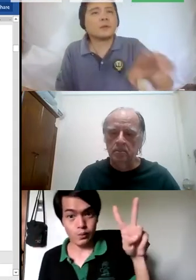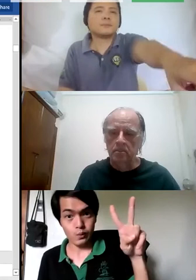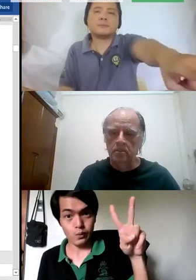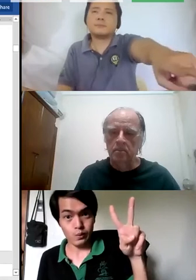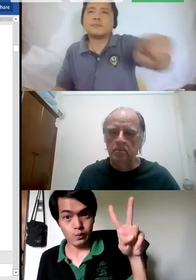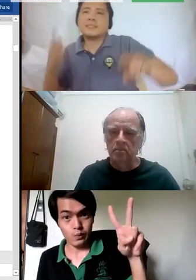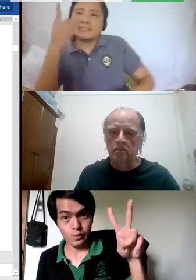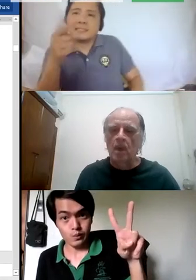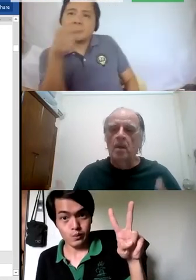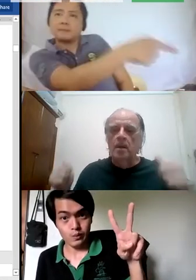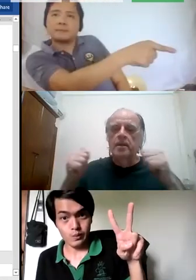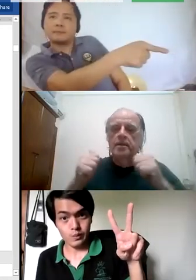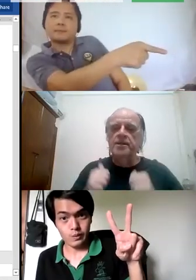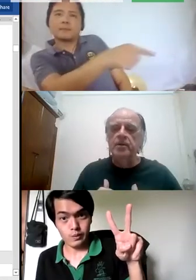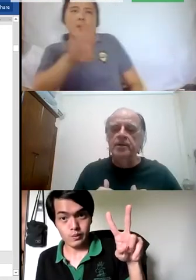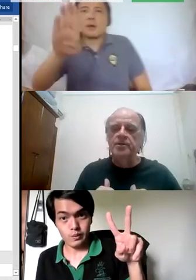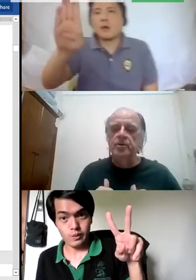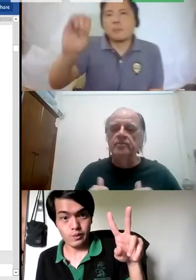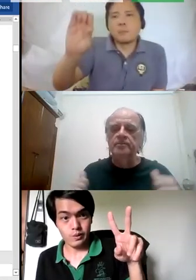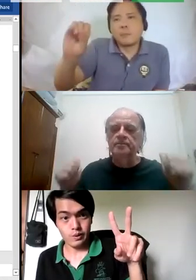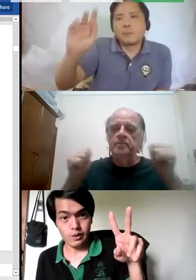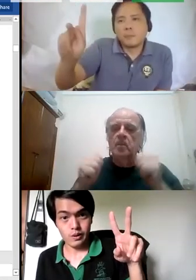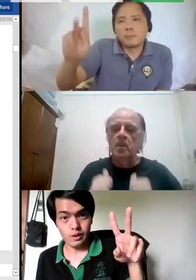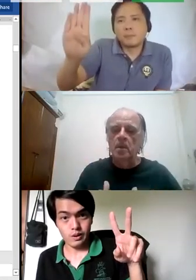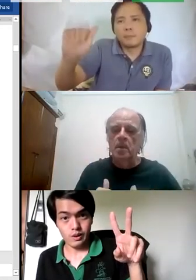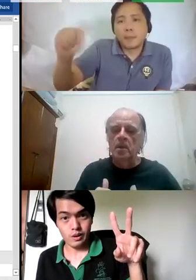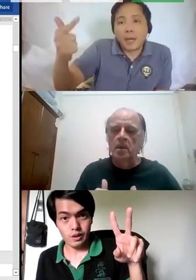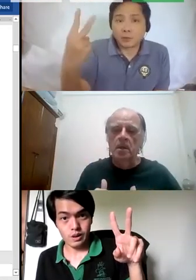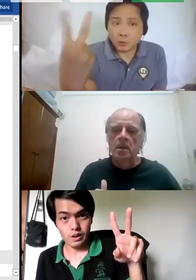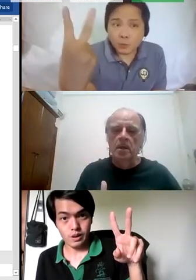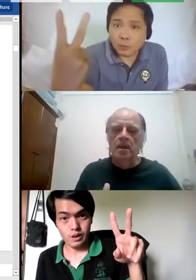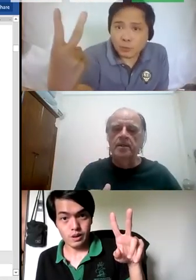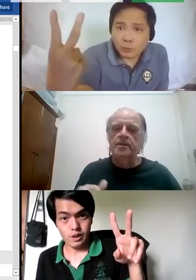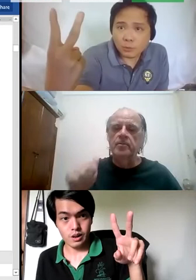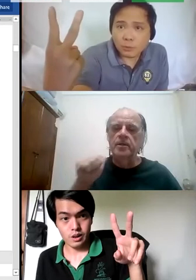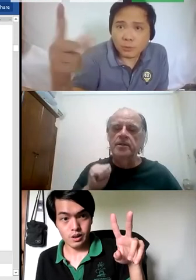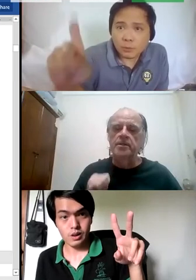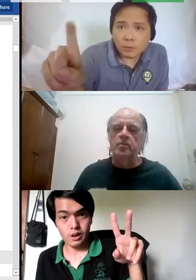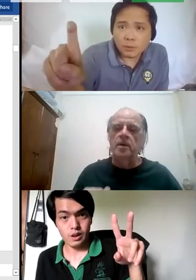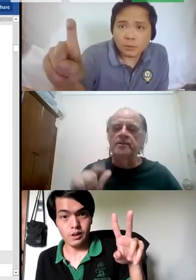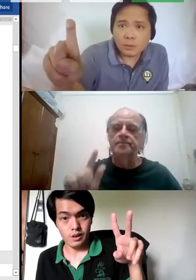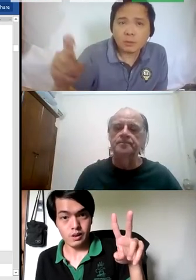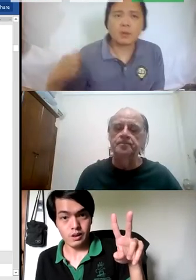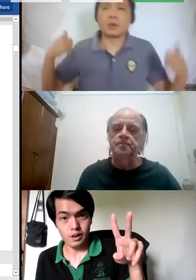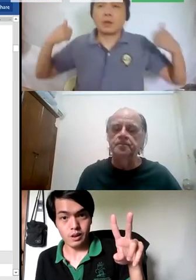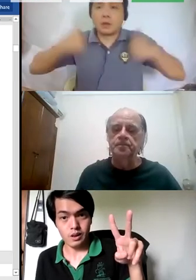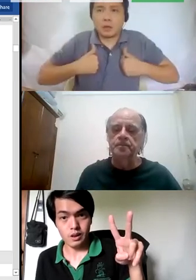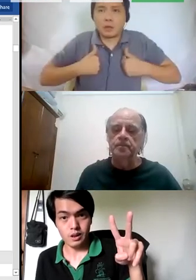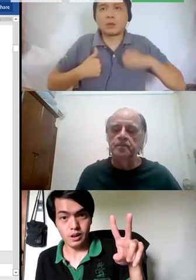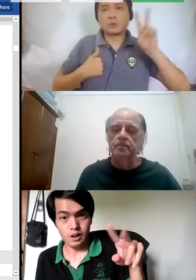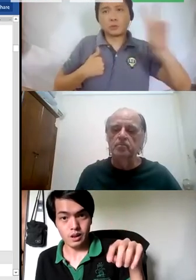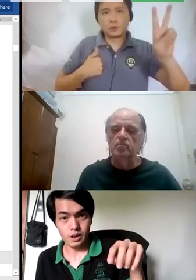This one is two. And this one is 1.